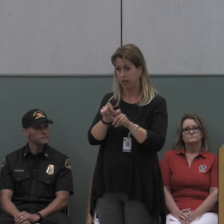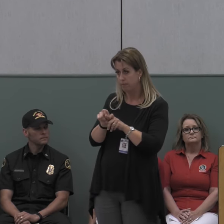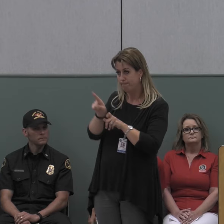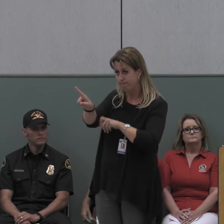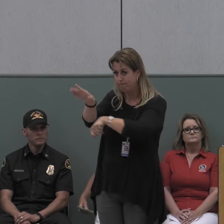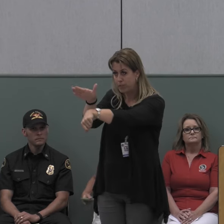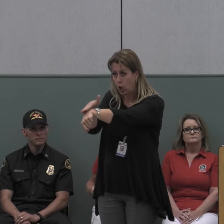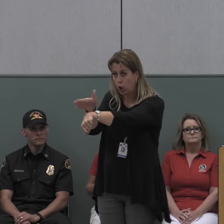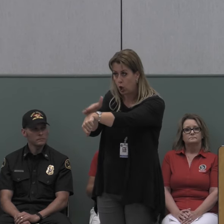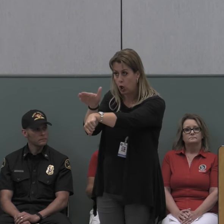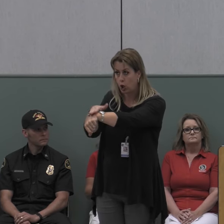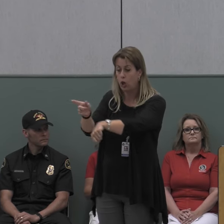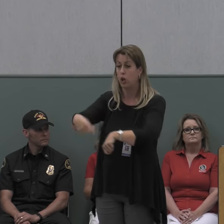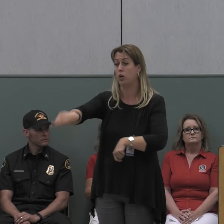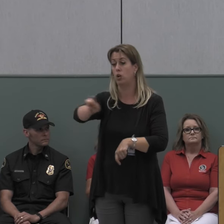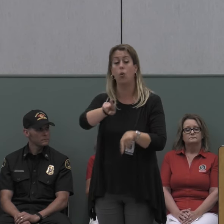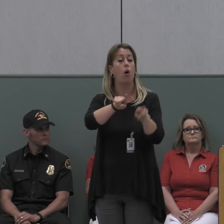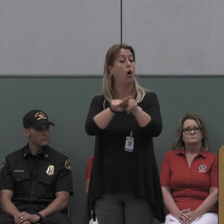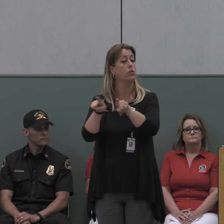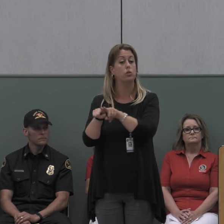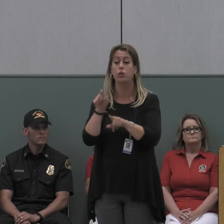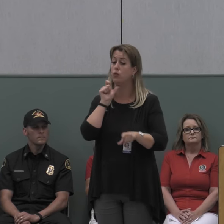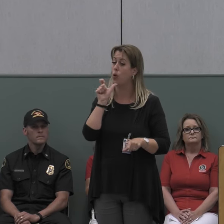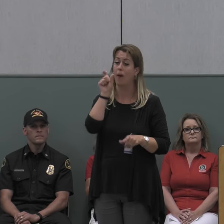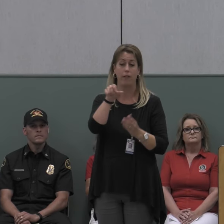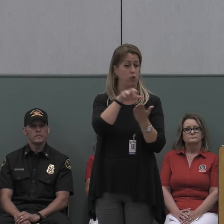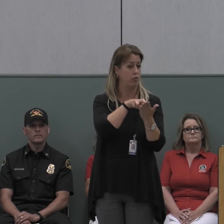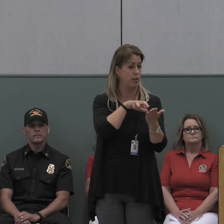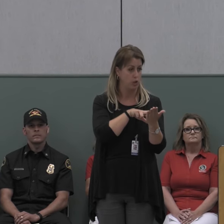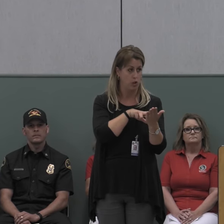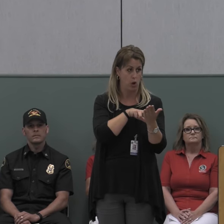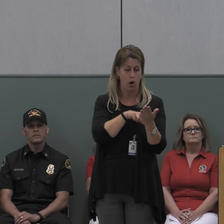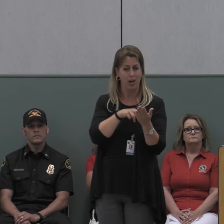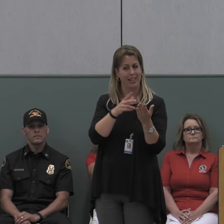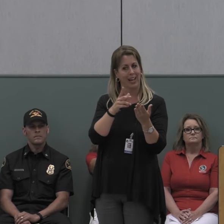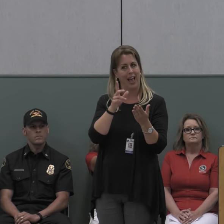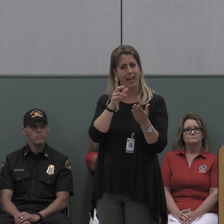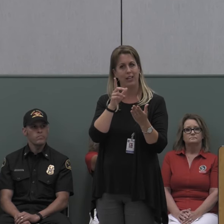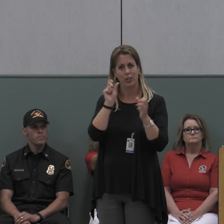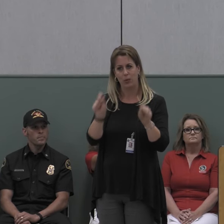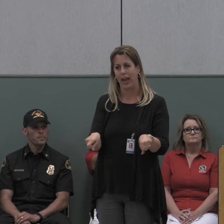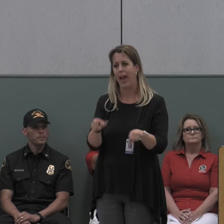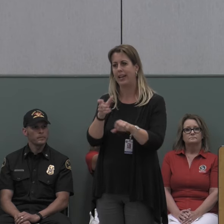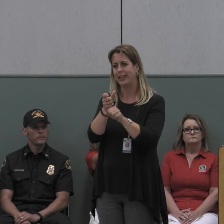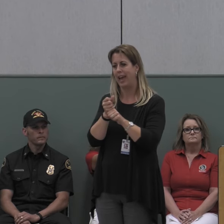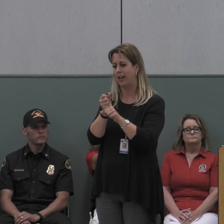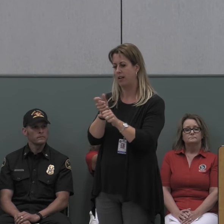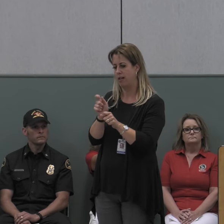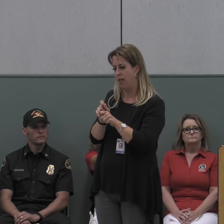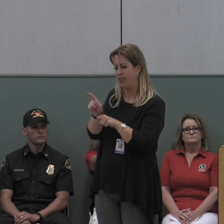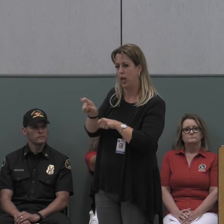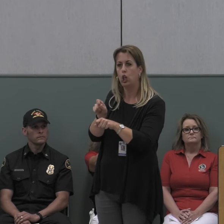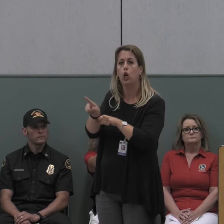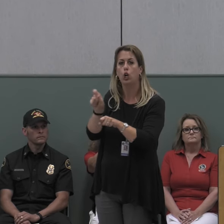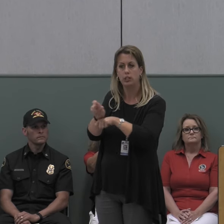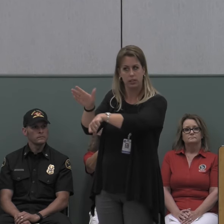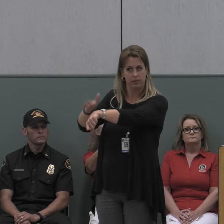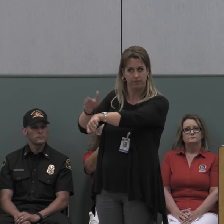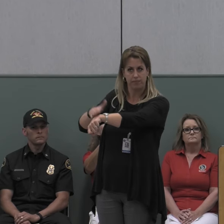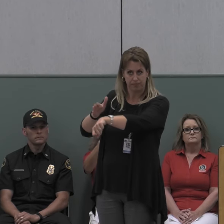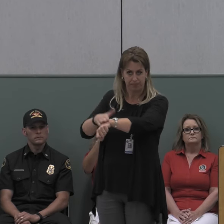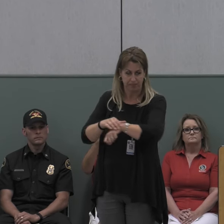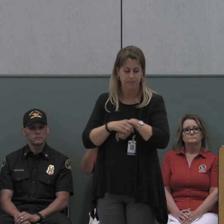have to register a part of the program to sign up for the alerts. But I greatly encourage you to do that. You will be one of the first